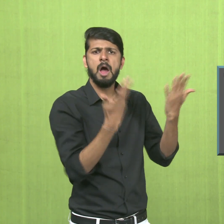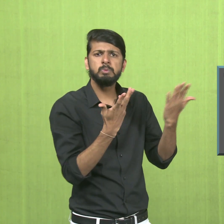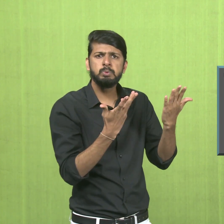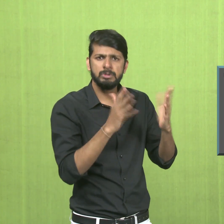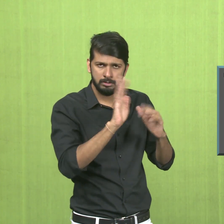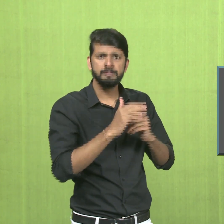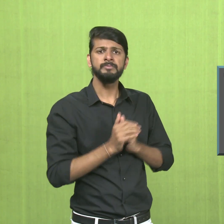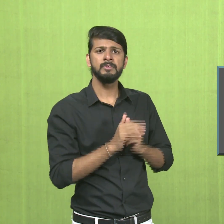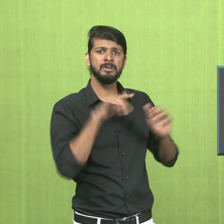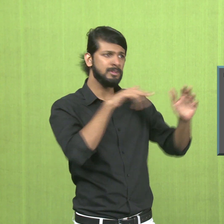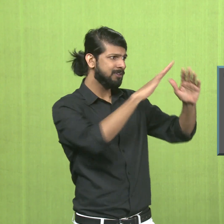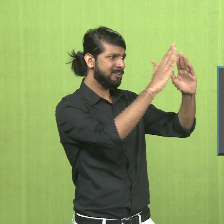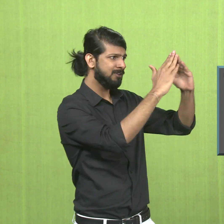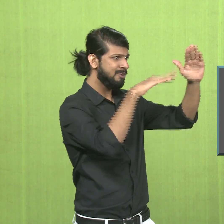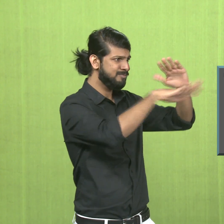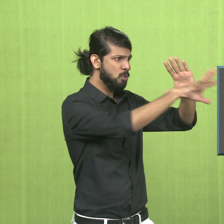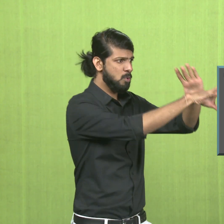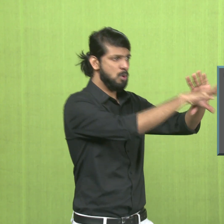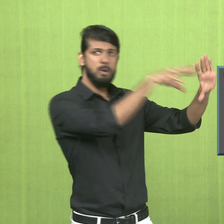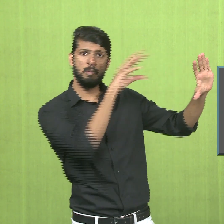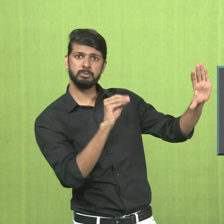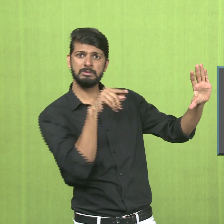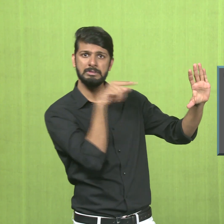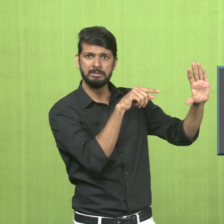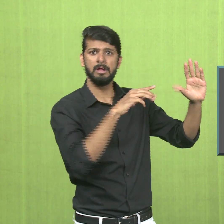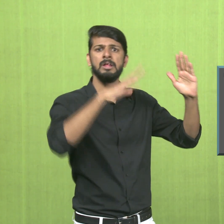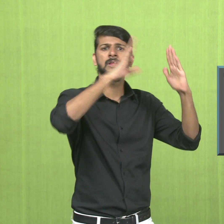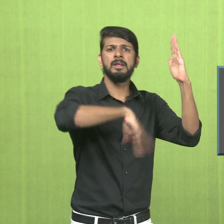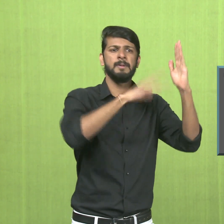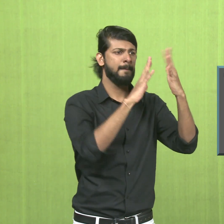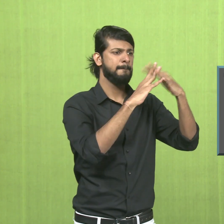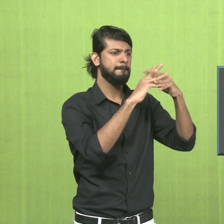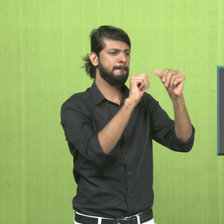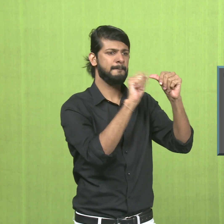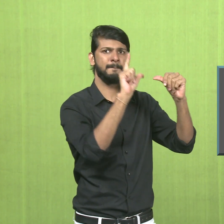For this specific occasion, the outer wall of the house